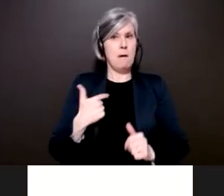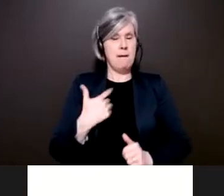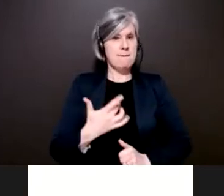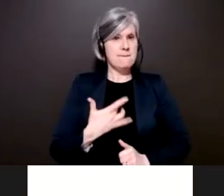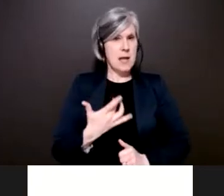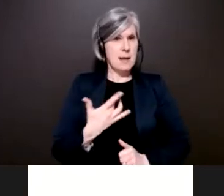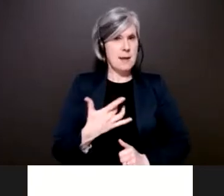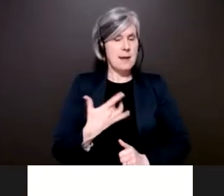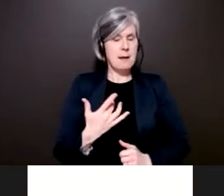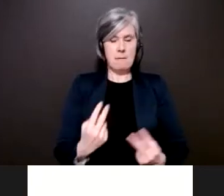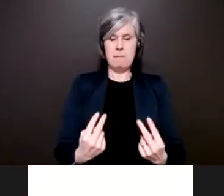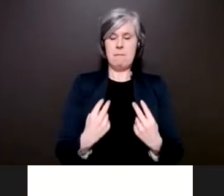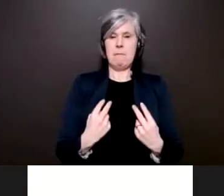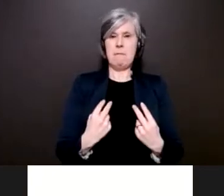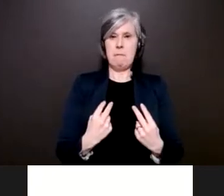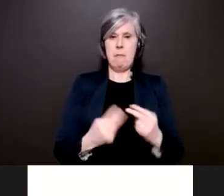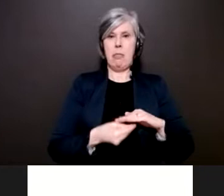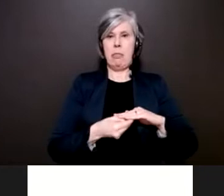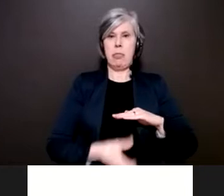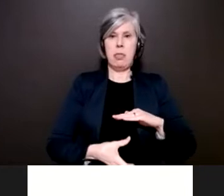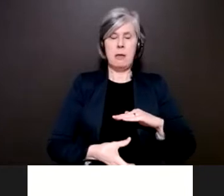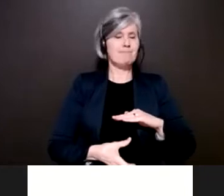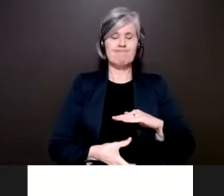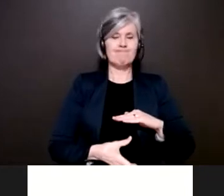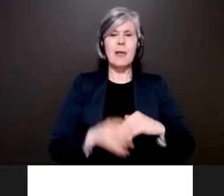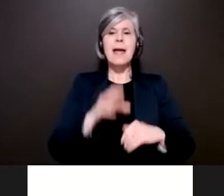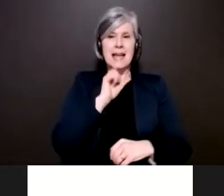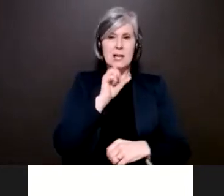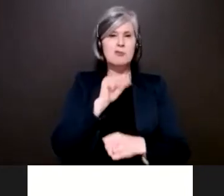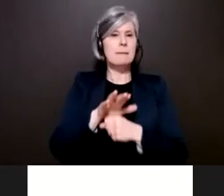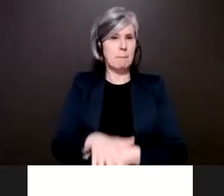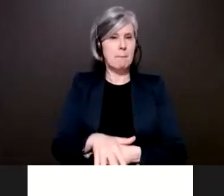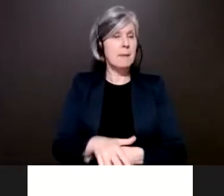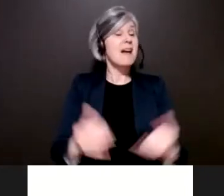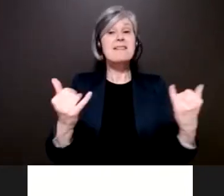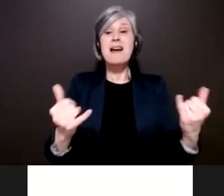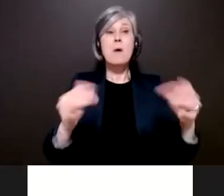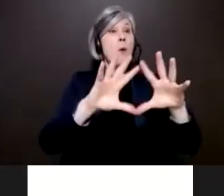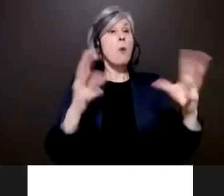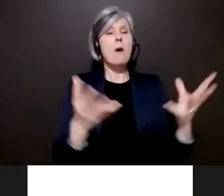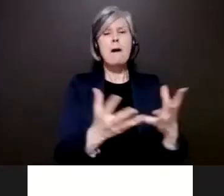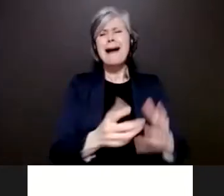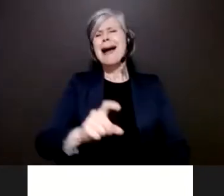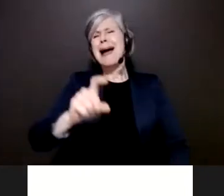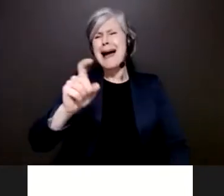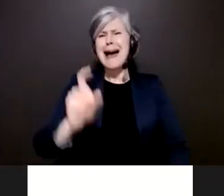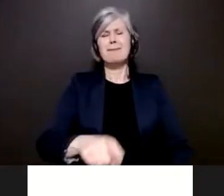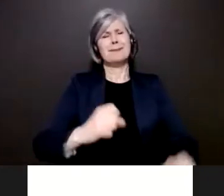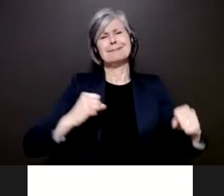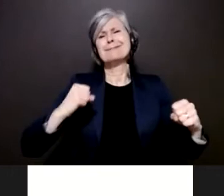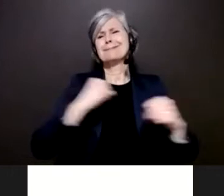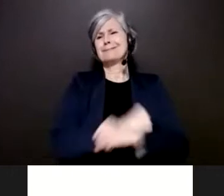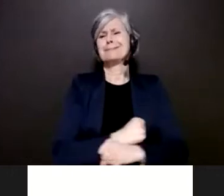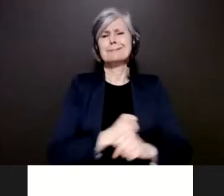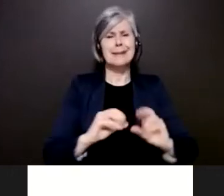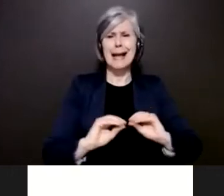and urgent need to combat ageism in the world, including in Canada. Now, one thing is for